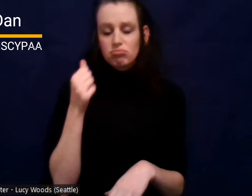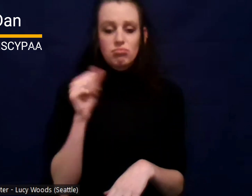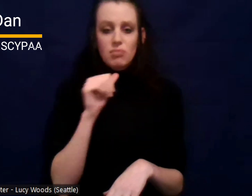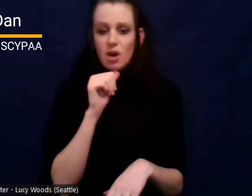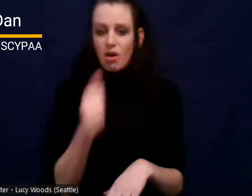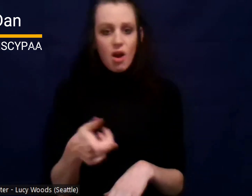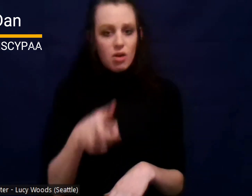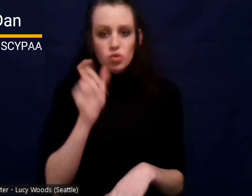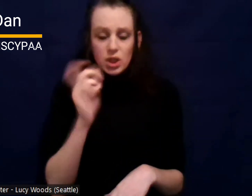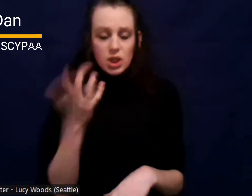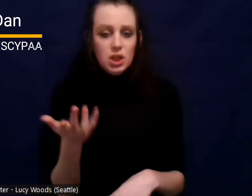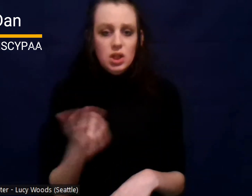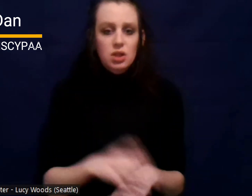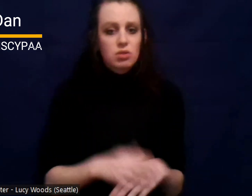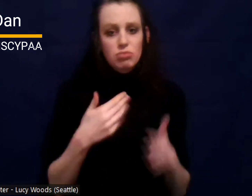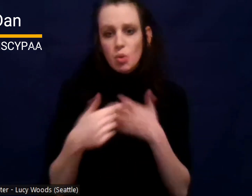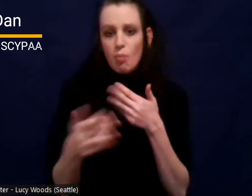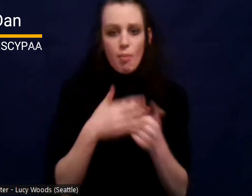conditions.